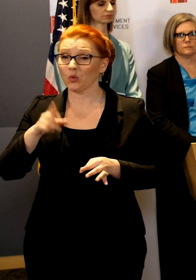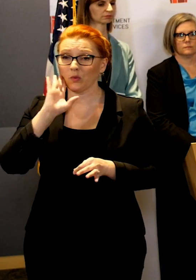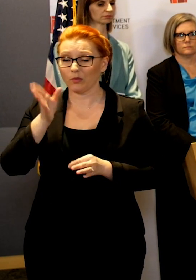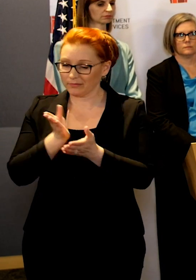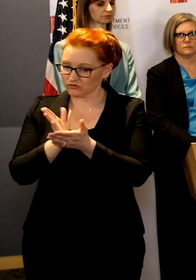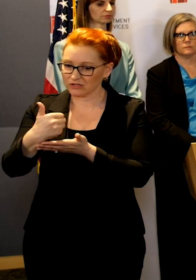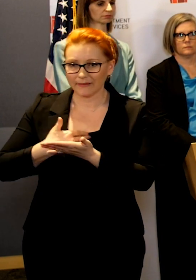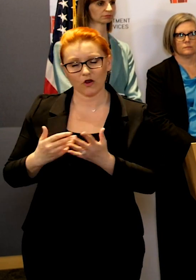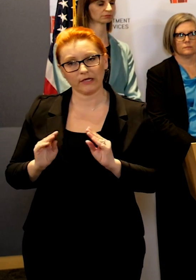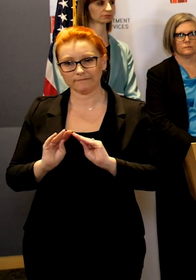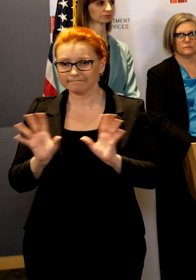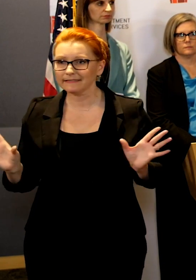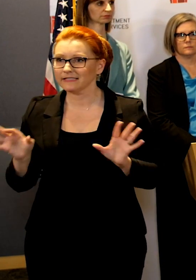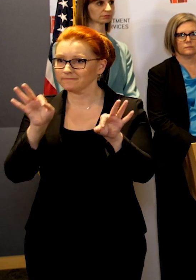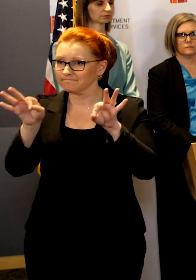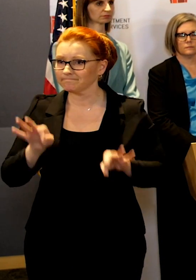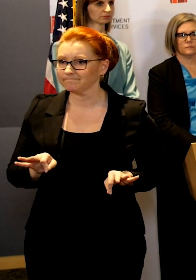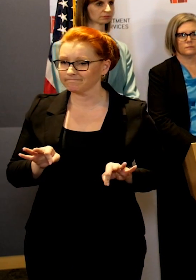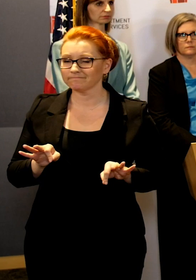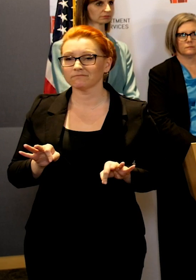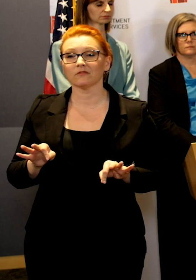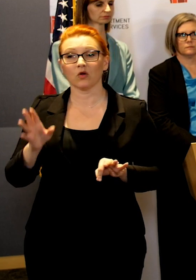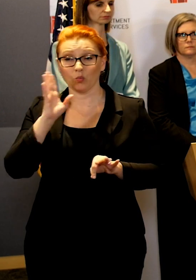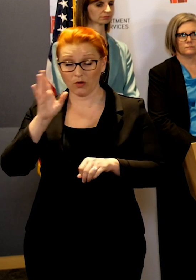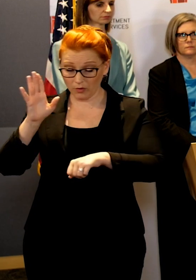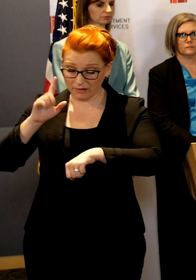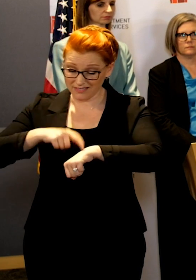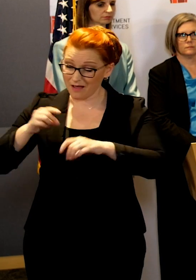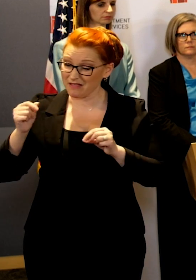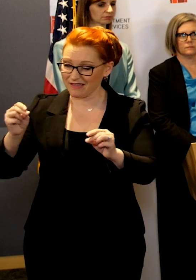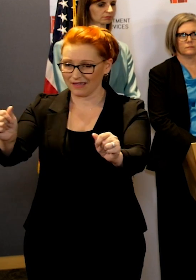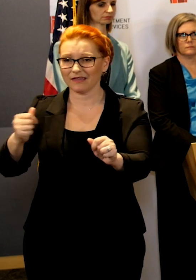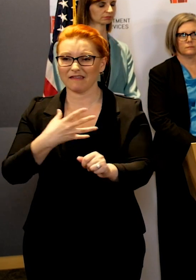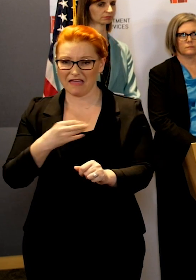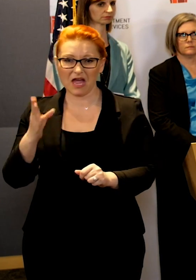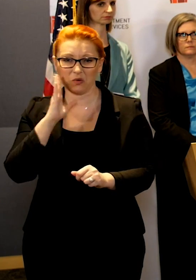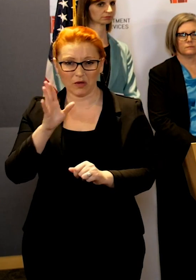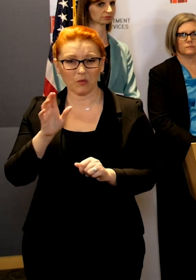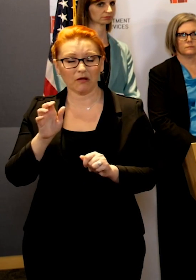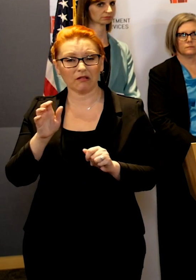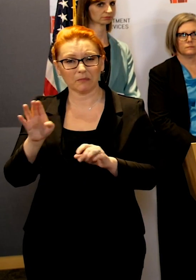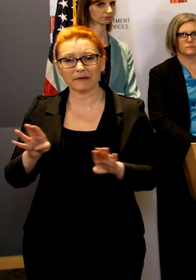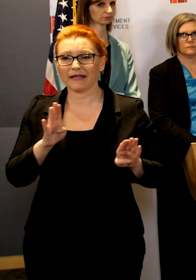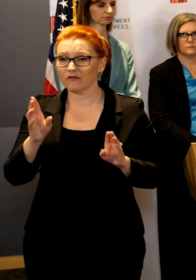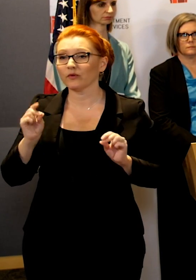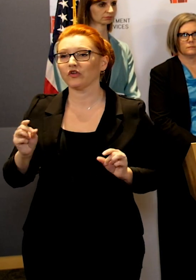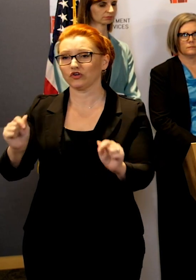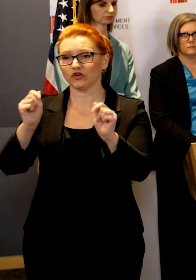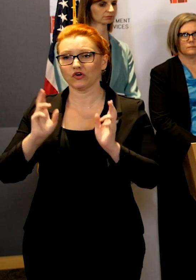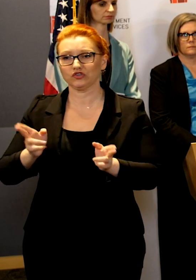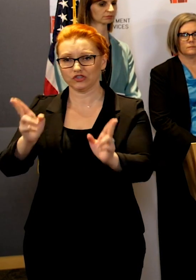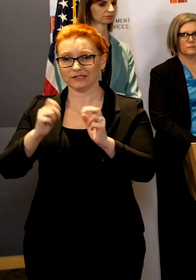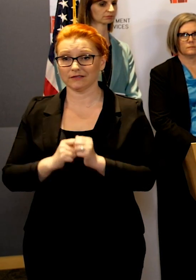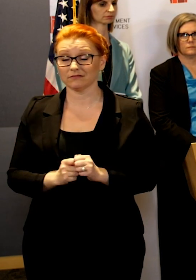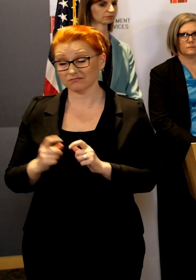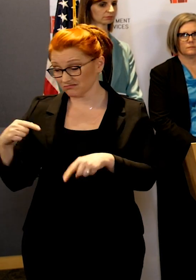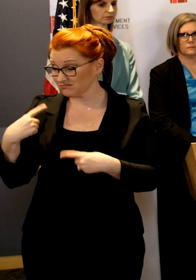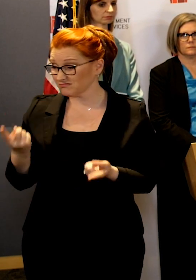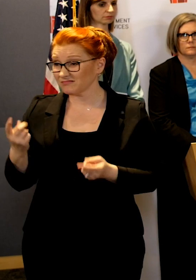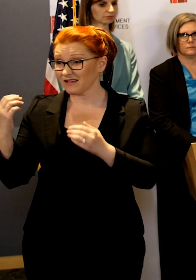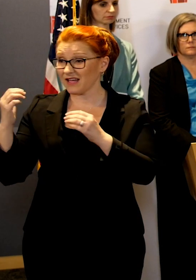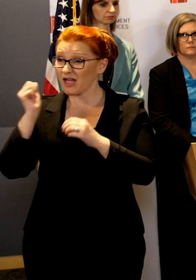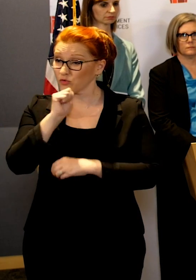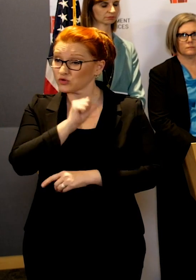going to act with urgency. What we've seen is that Arizonans have acted responsibly through this, and